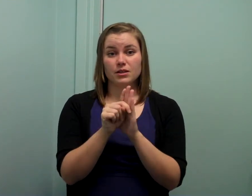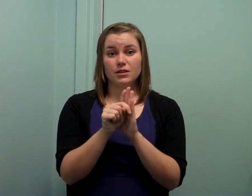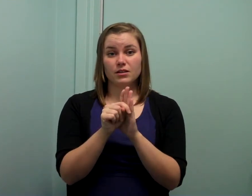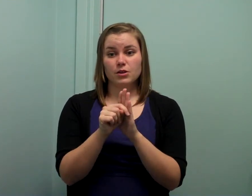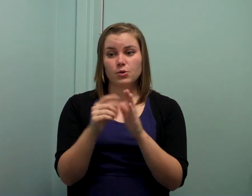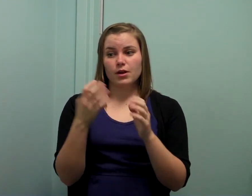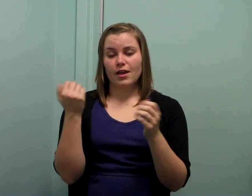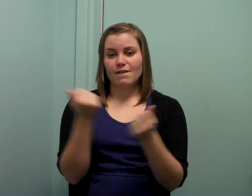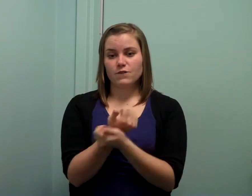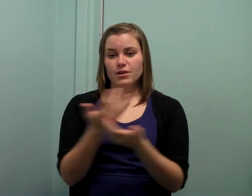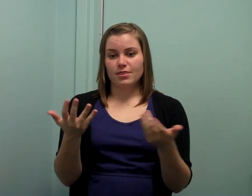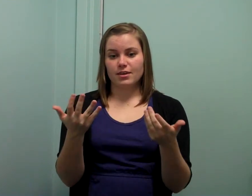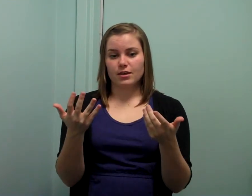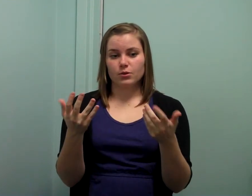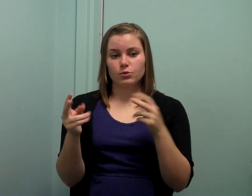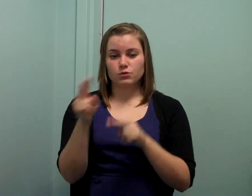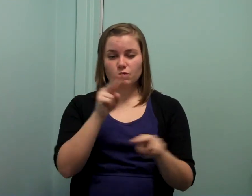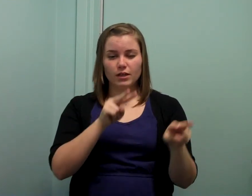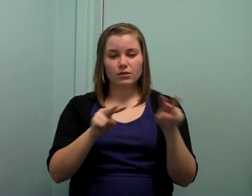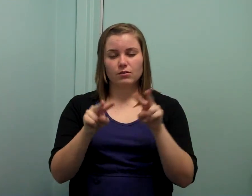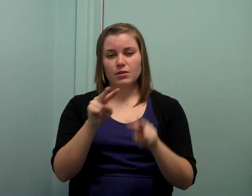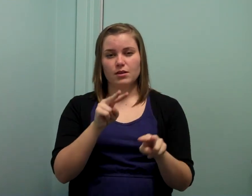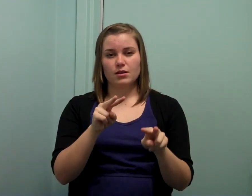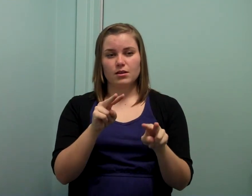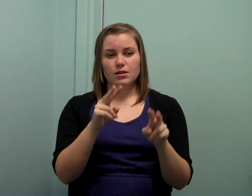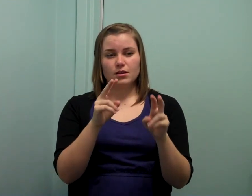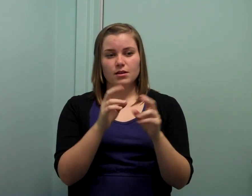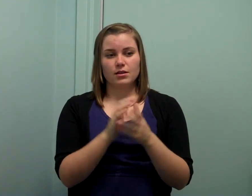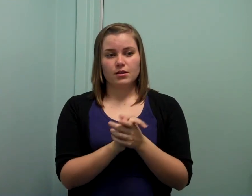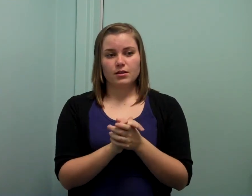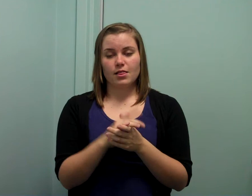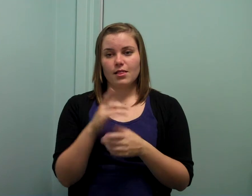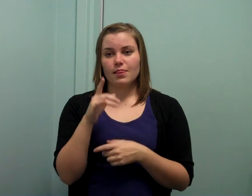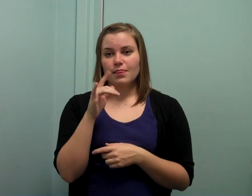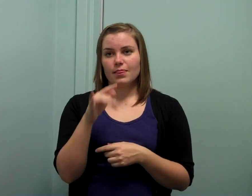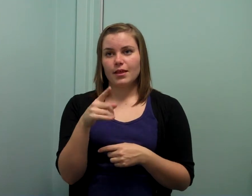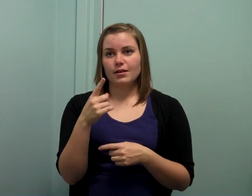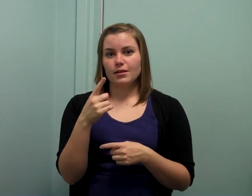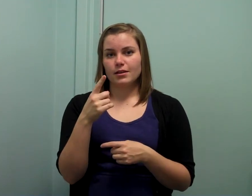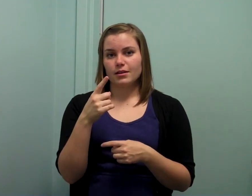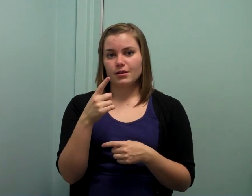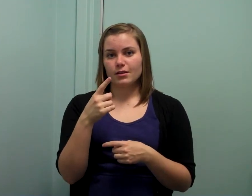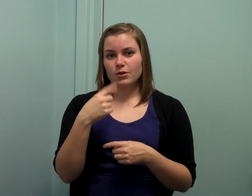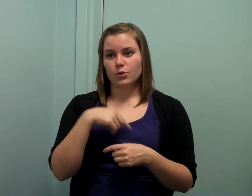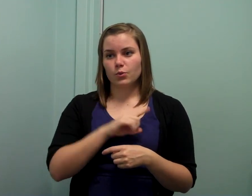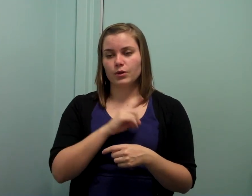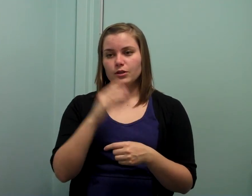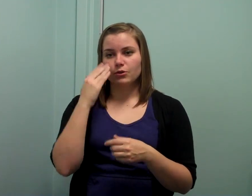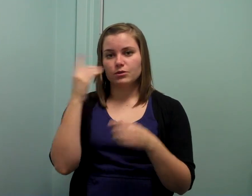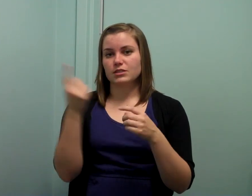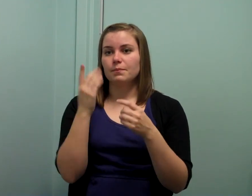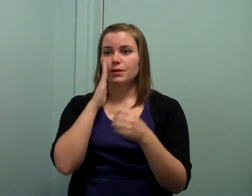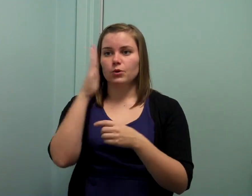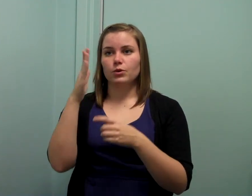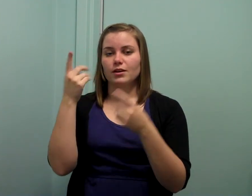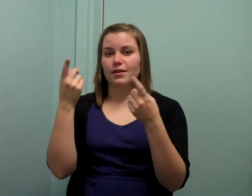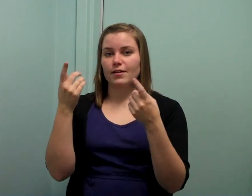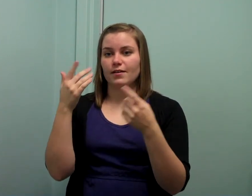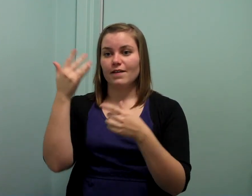was bound to lead to some kind of an explosion, some kind of a change. Well, of course, at that time, the scientific